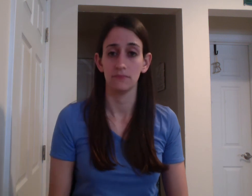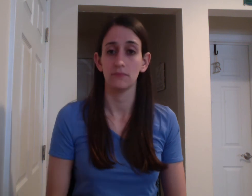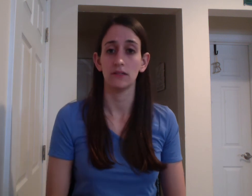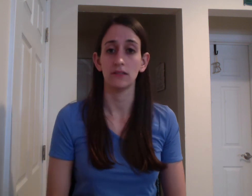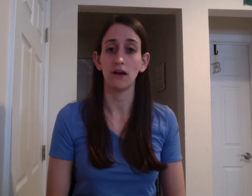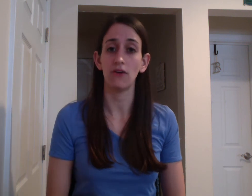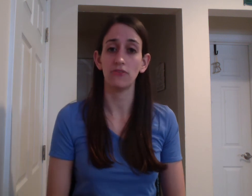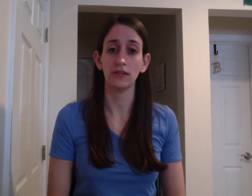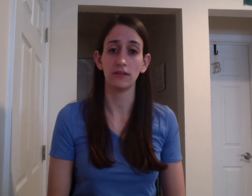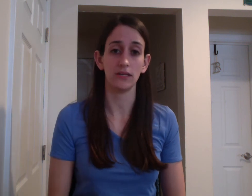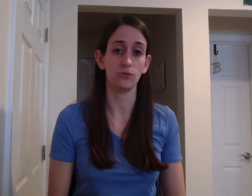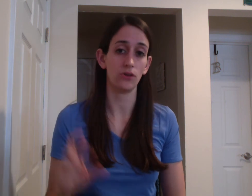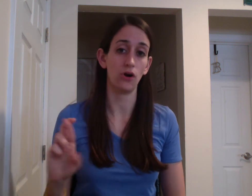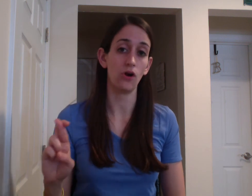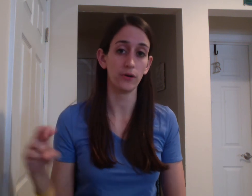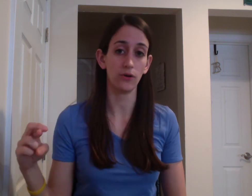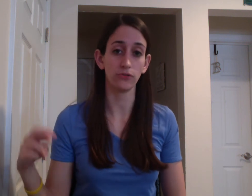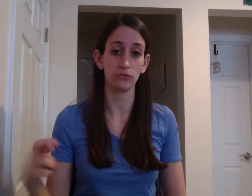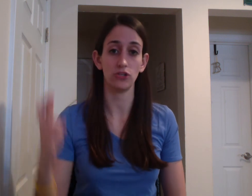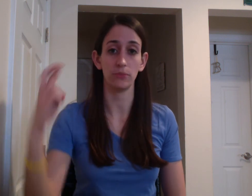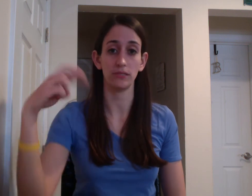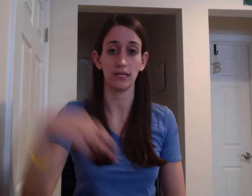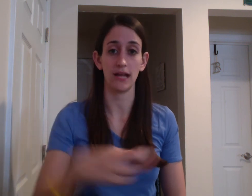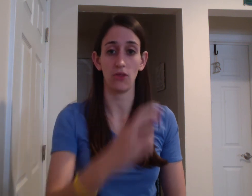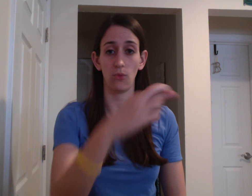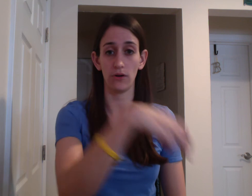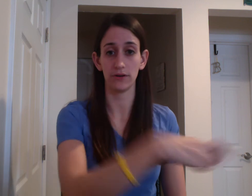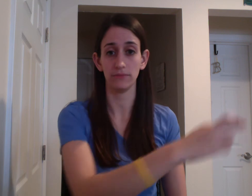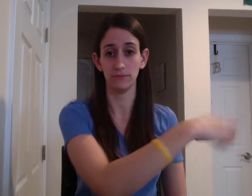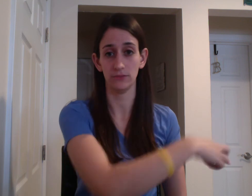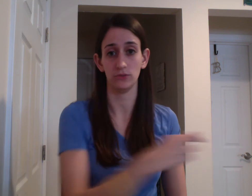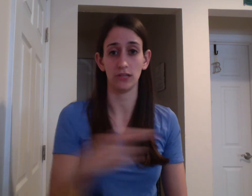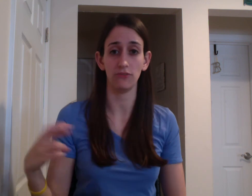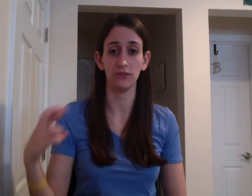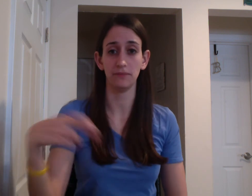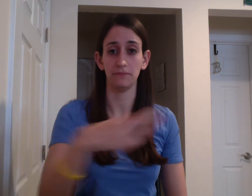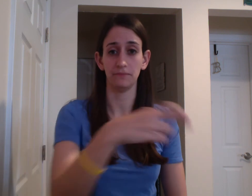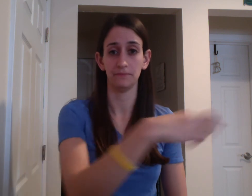A dolphin is with an R, but it also jumps in and out of the water. So dolphin.